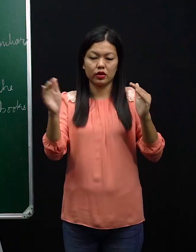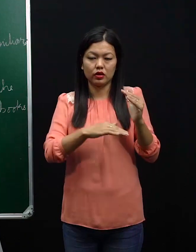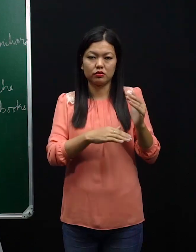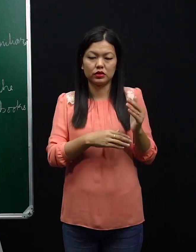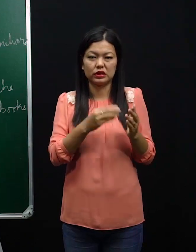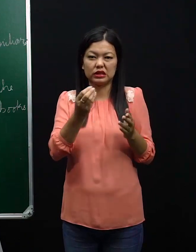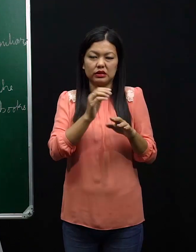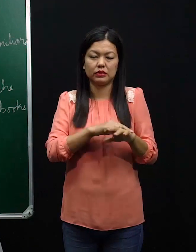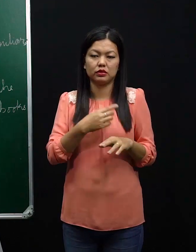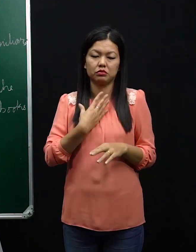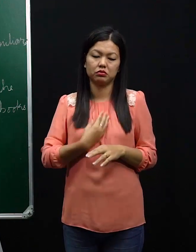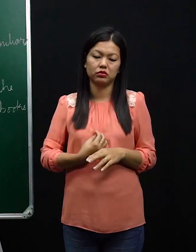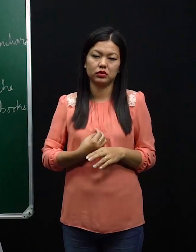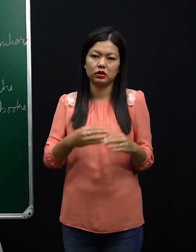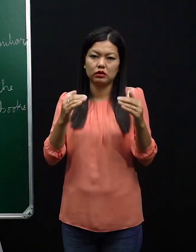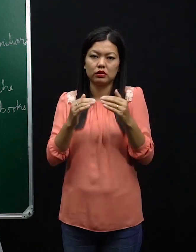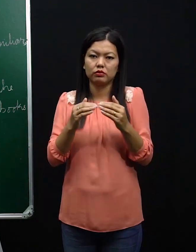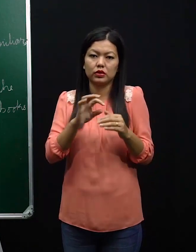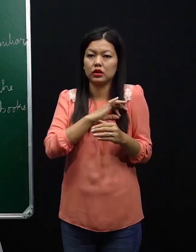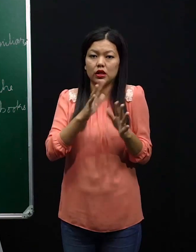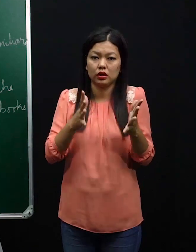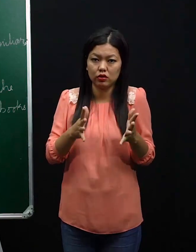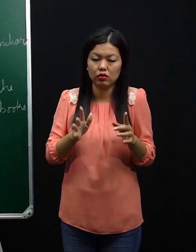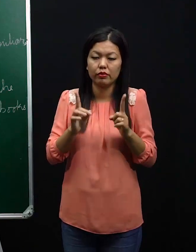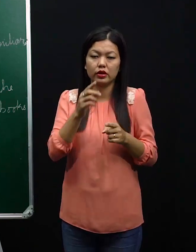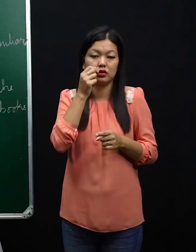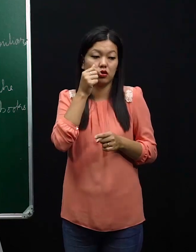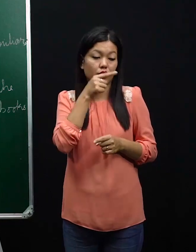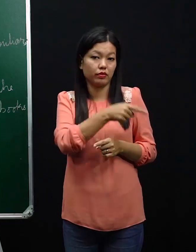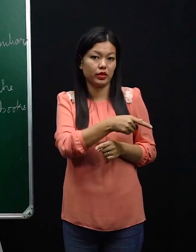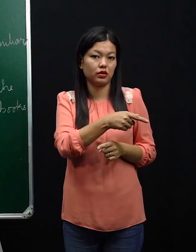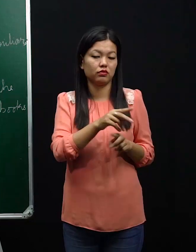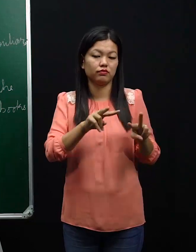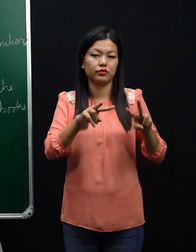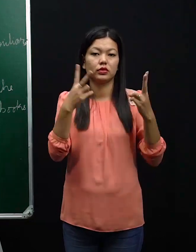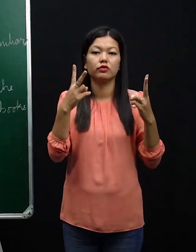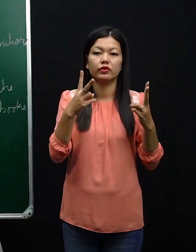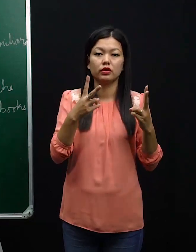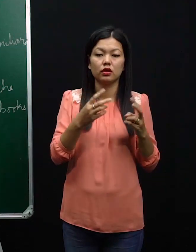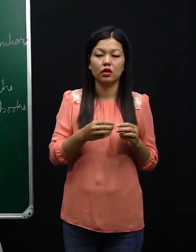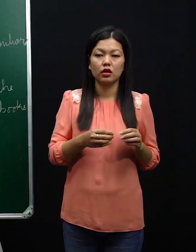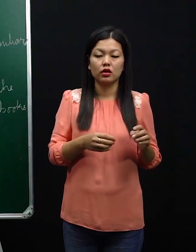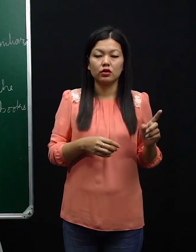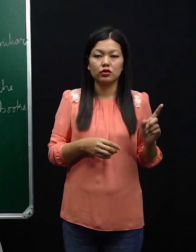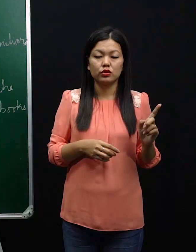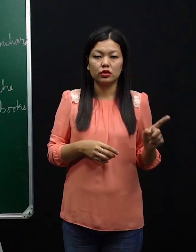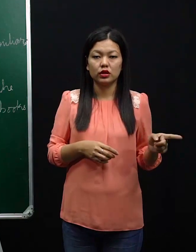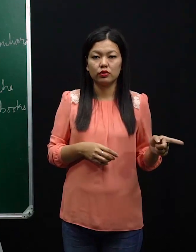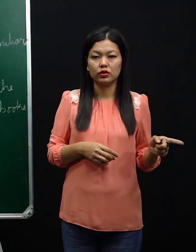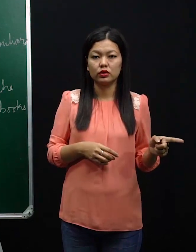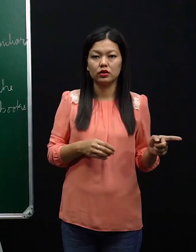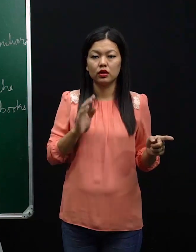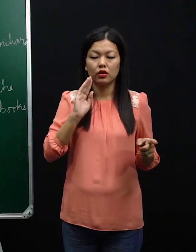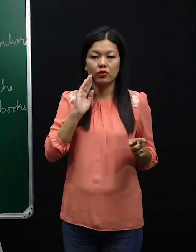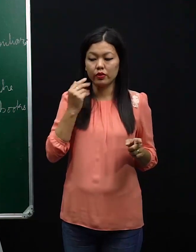This old man just welcomed him, and then they were talking. And in the midst of the conversation, this